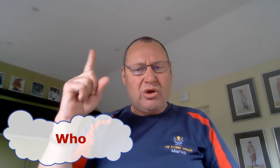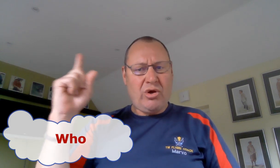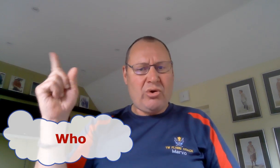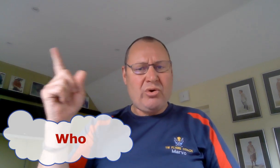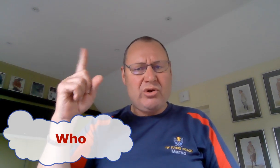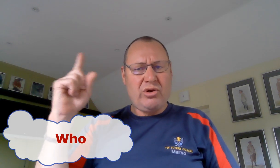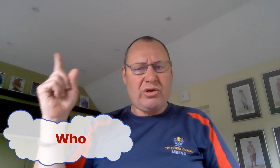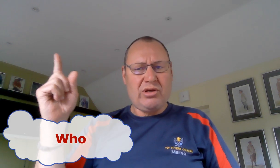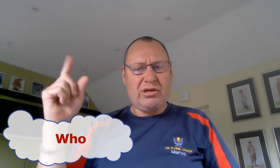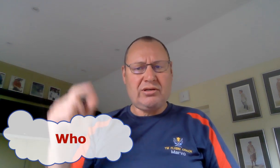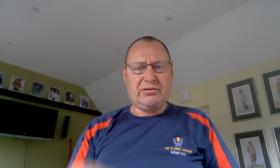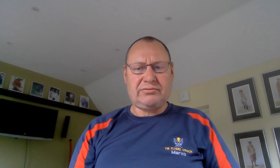Who?